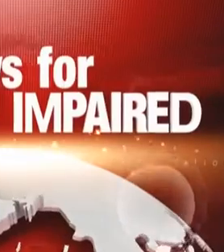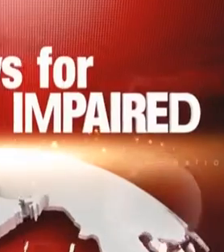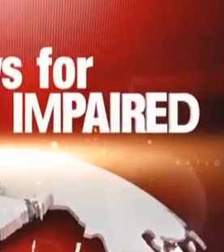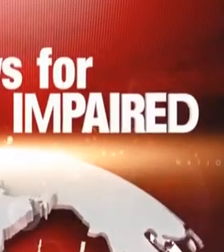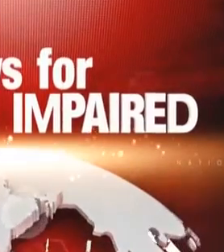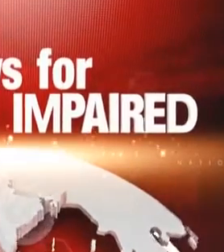so